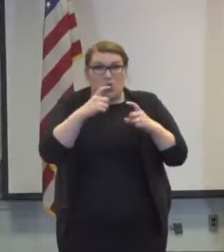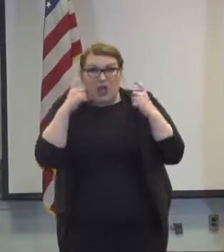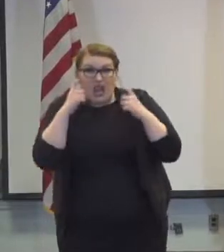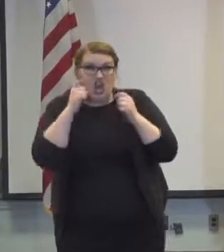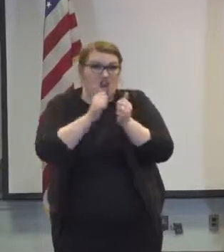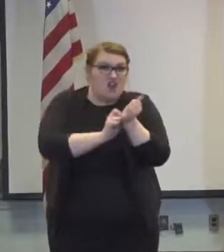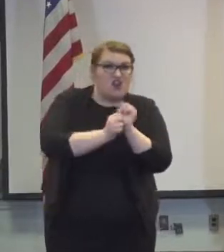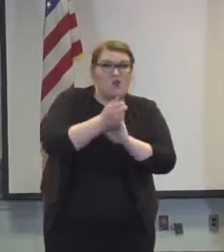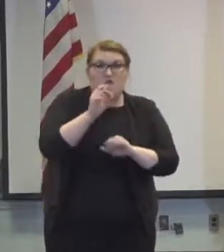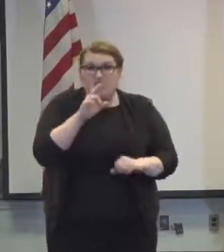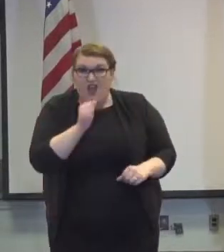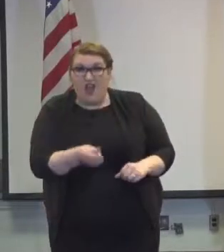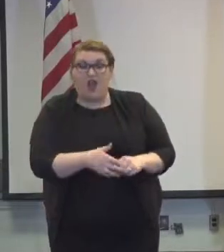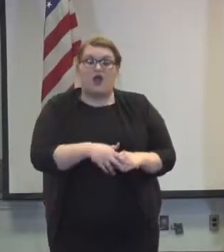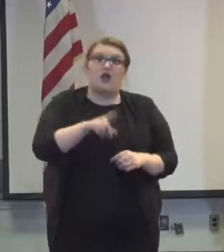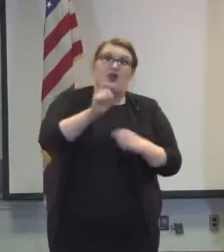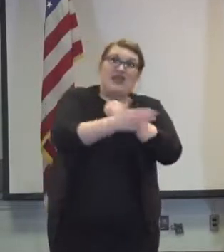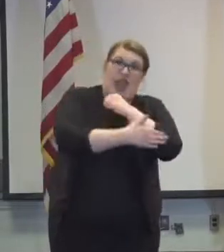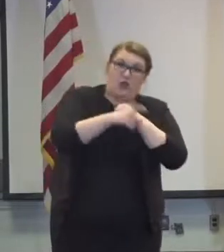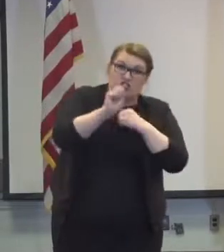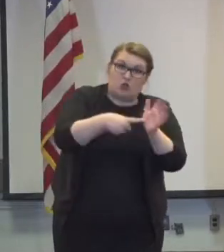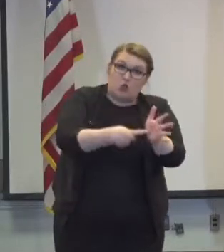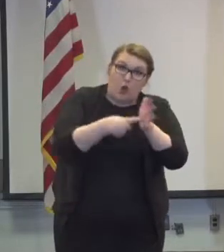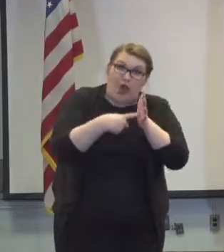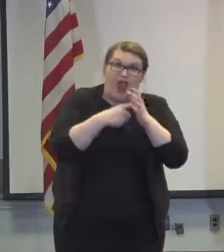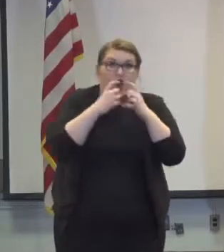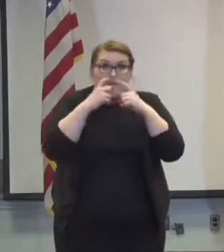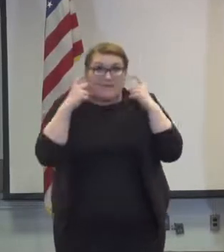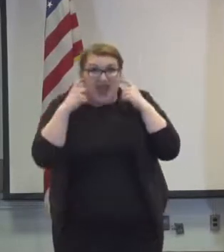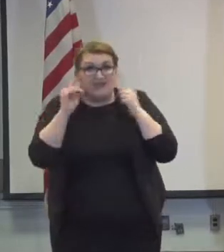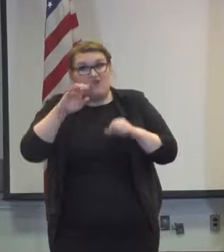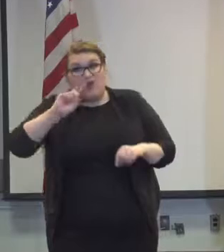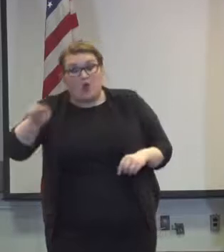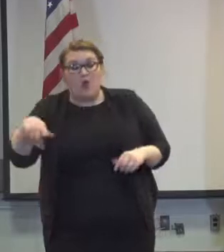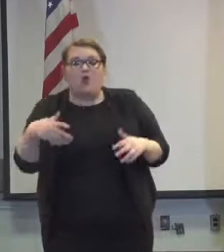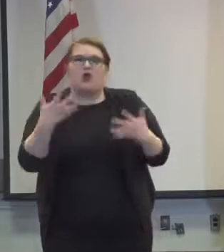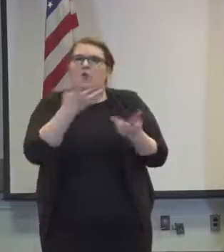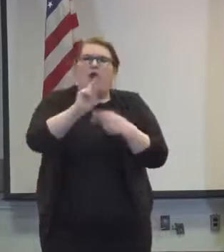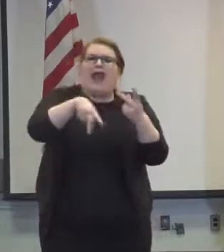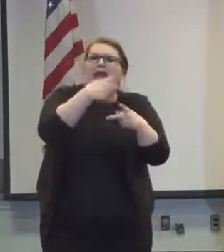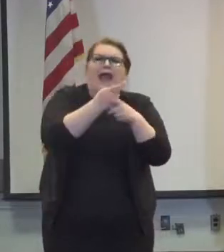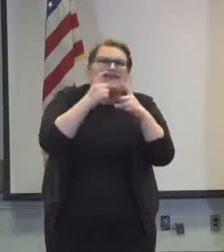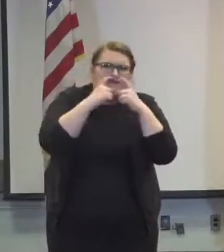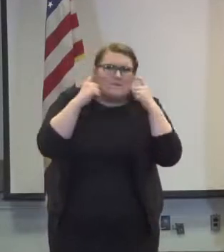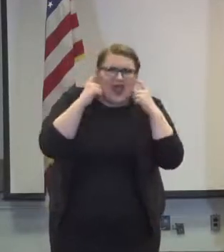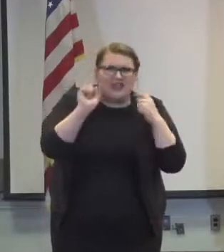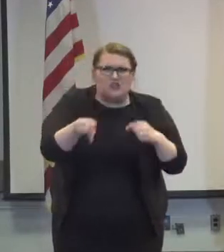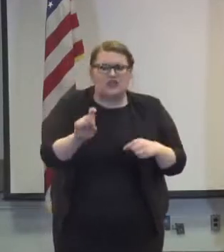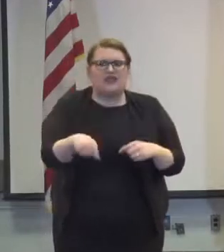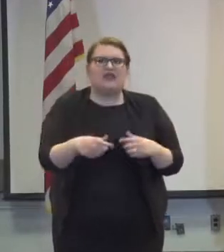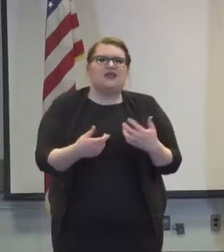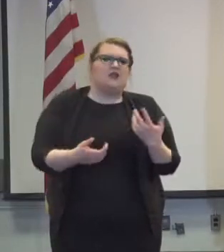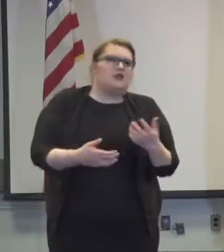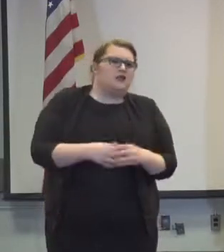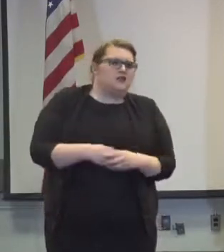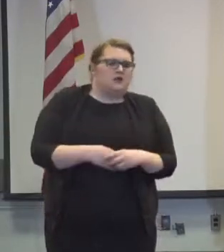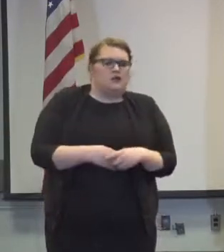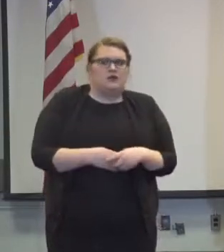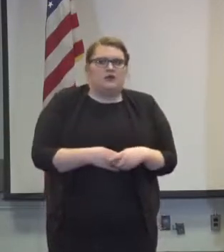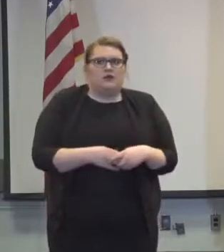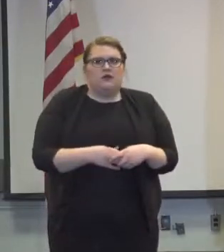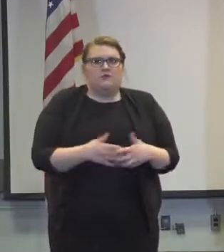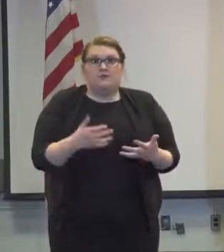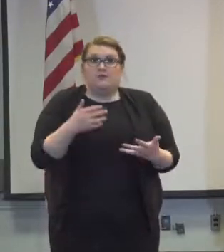not? Should the county be requiring a mask when people go out? What type of masks should I be wearing? And